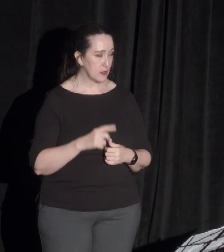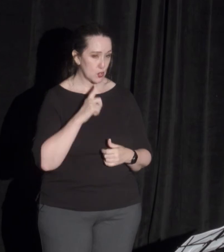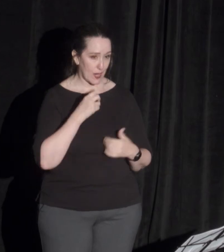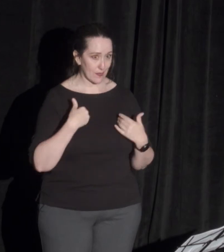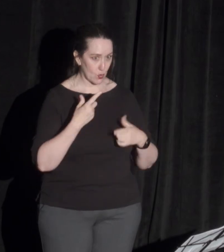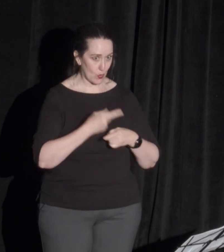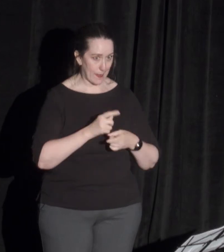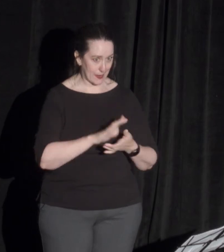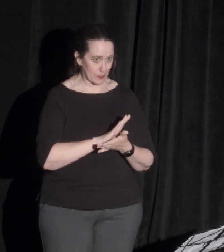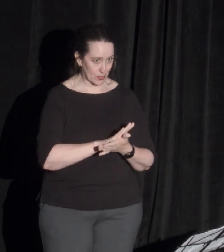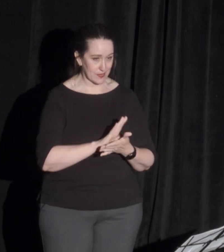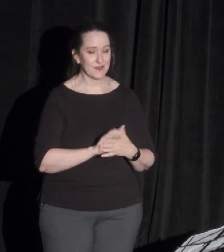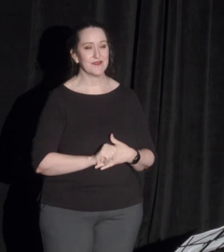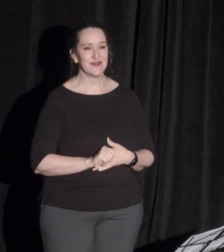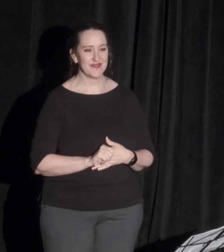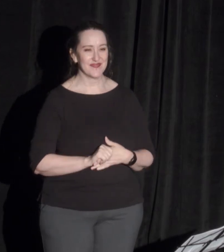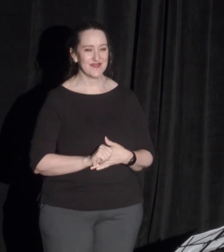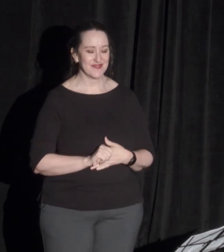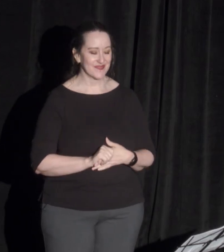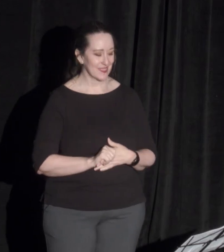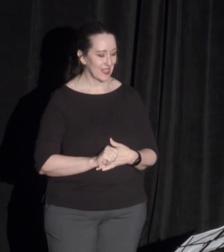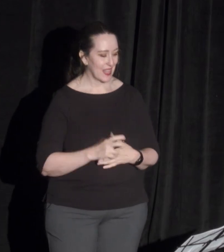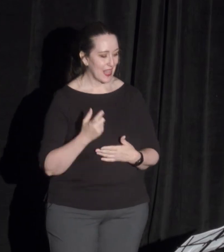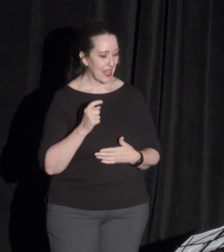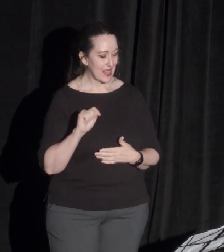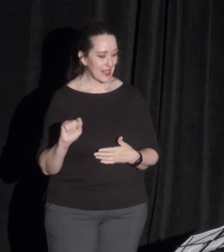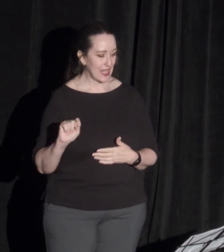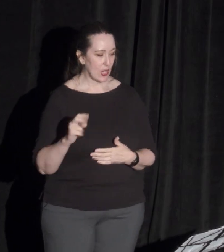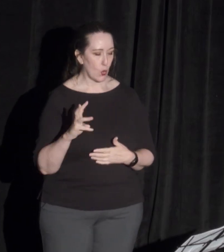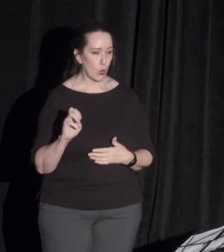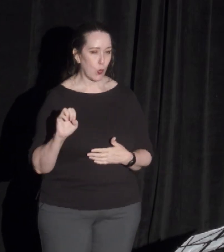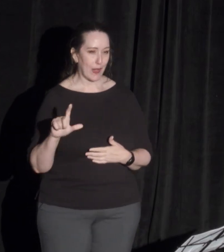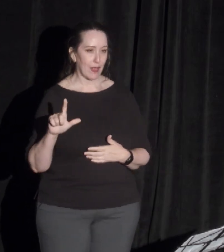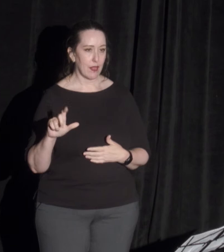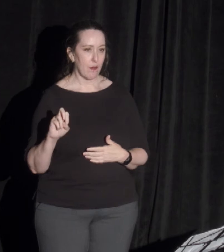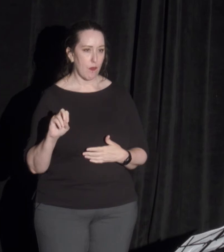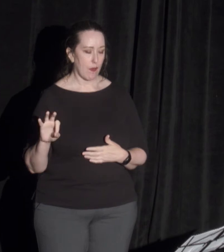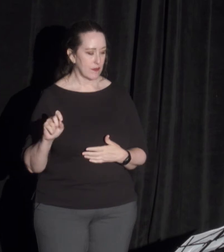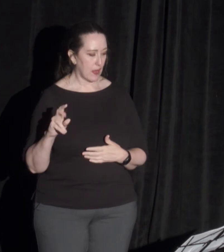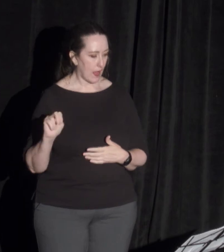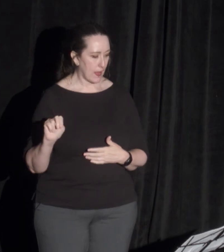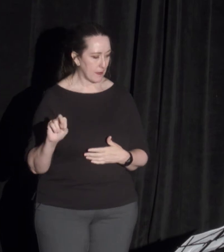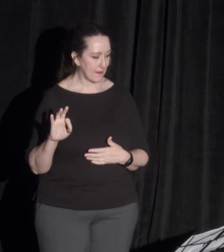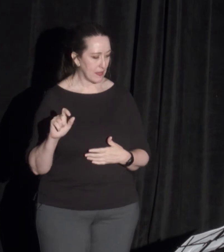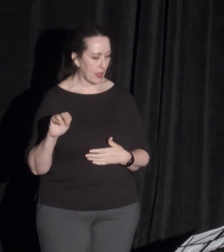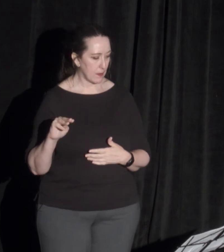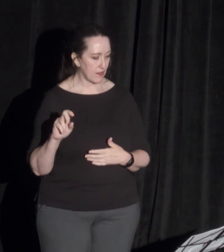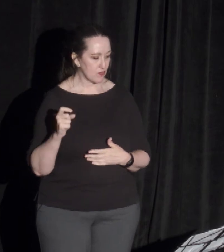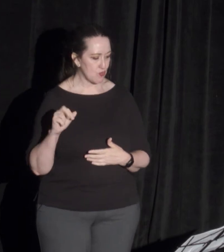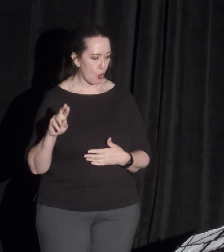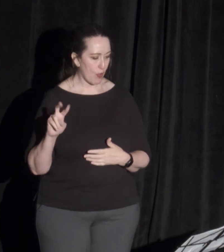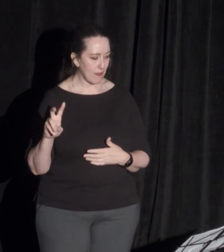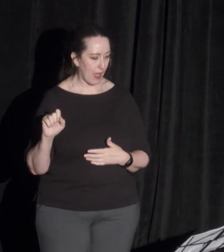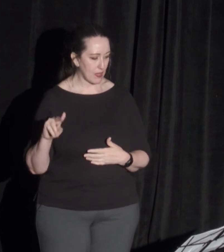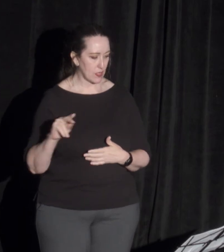paper, The Wheel of Time, The Flame of Tar Valon, written by Justine Jewel